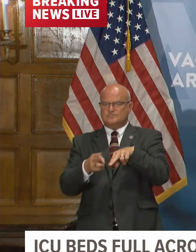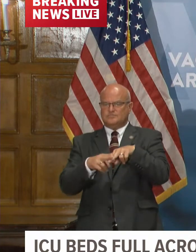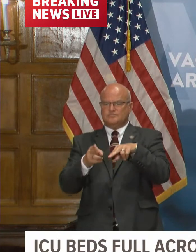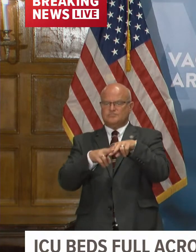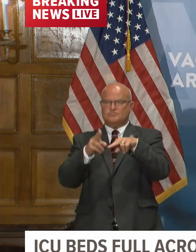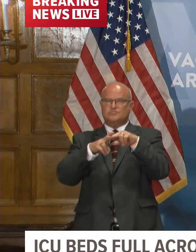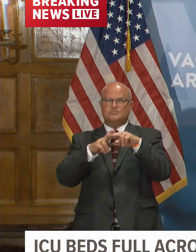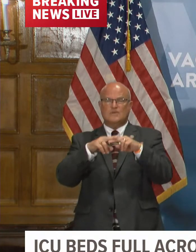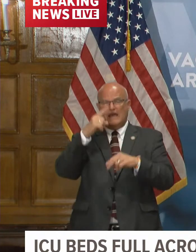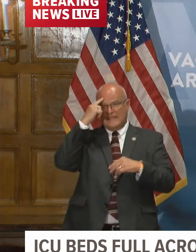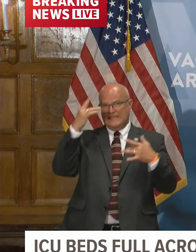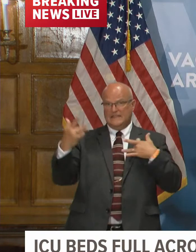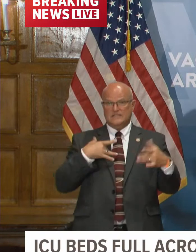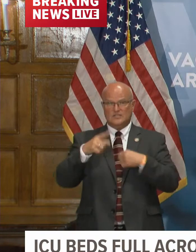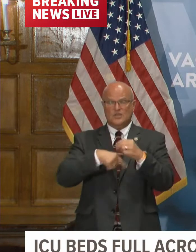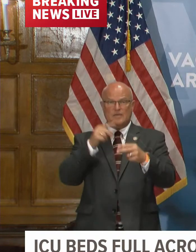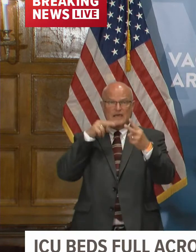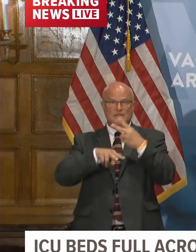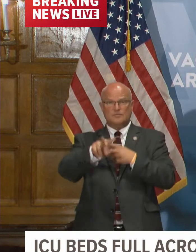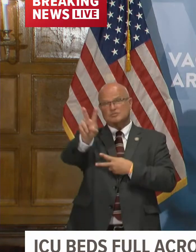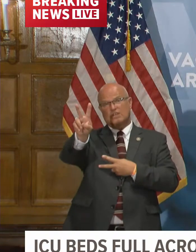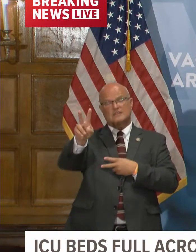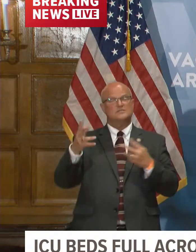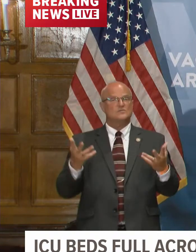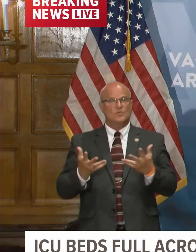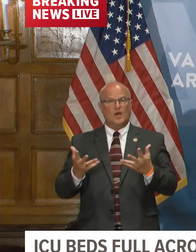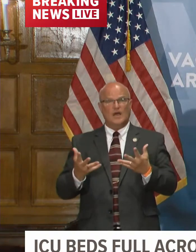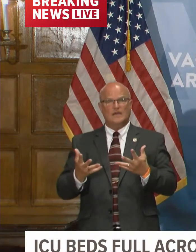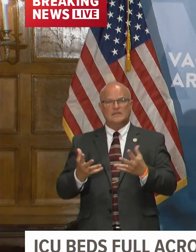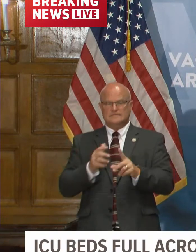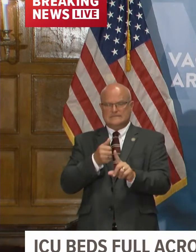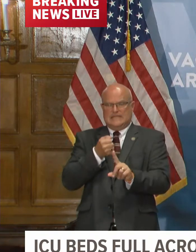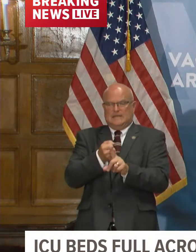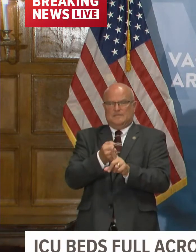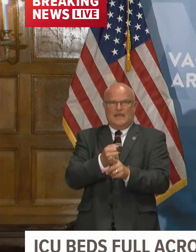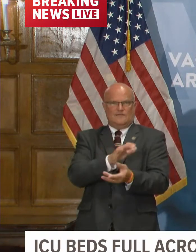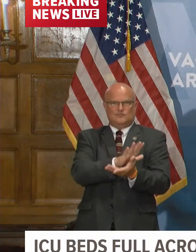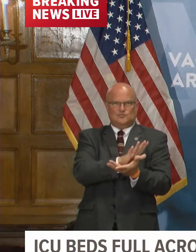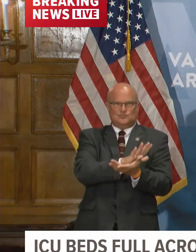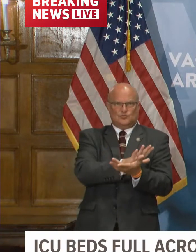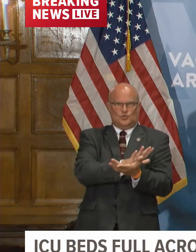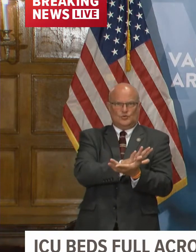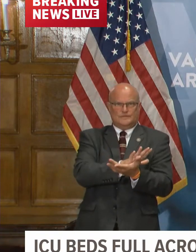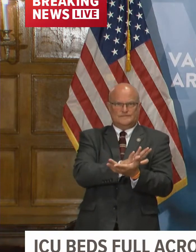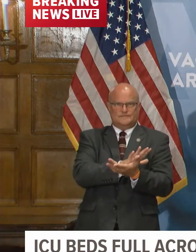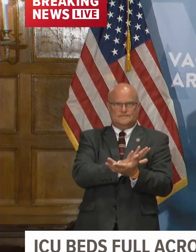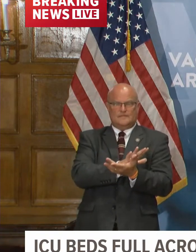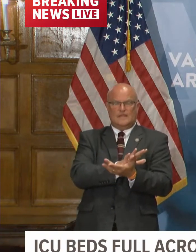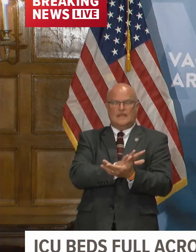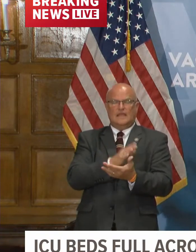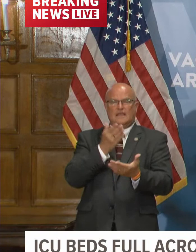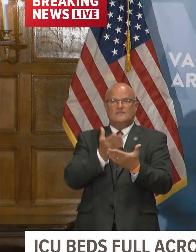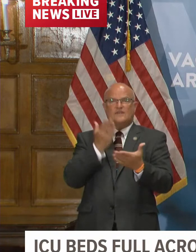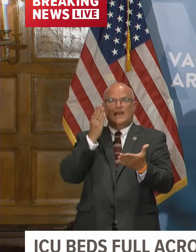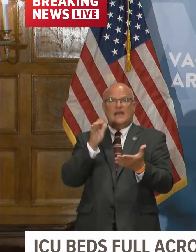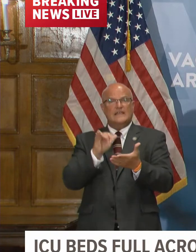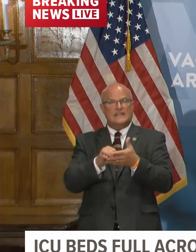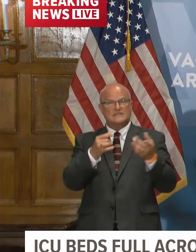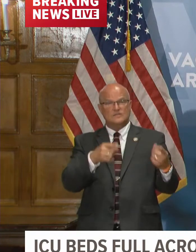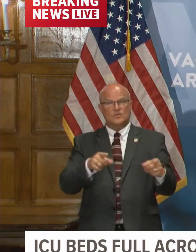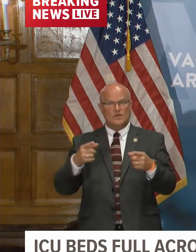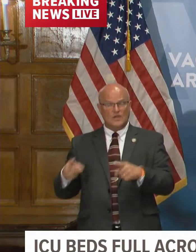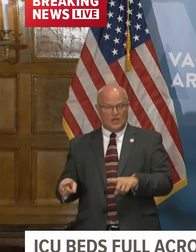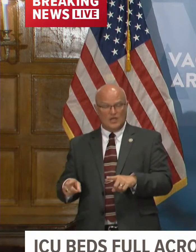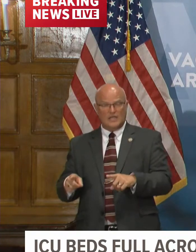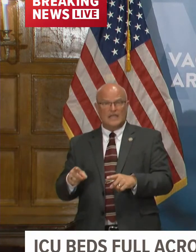I think the concern about the projections would be, what is the impact of school? And the fact that that's going on,